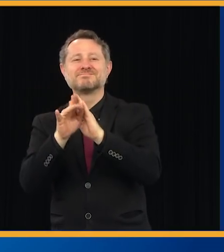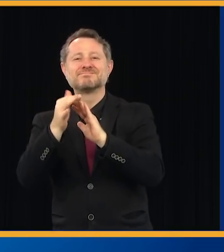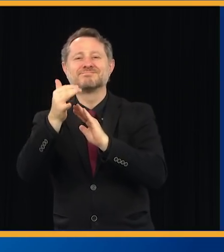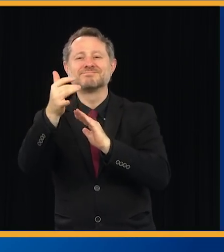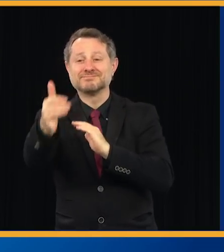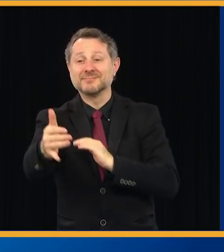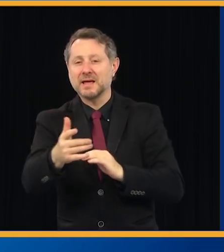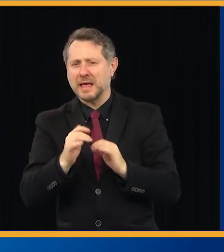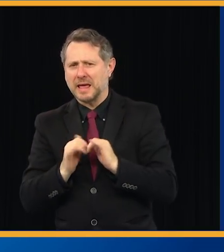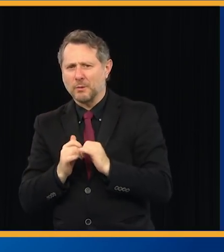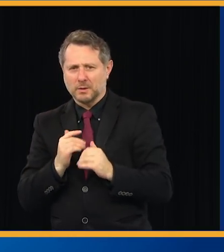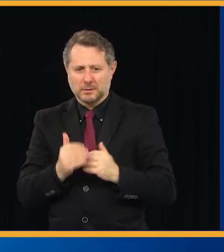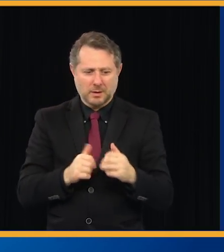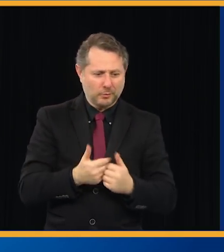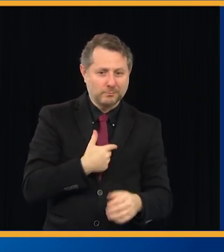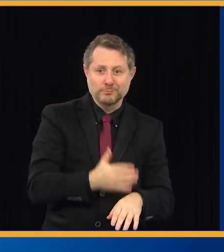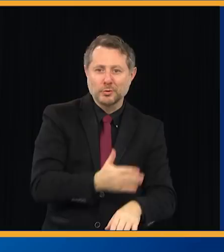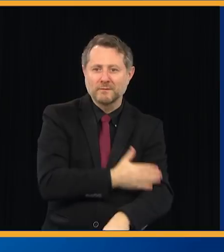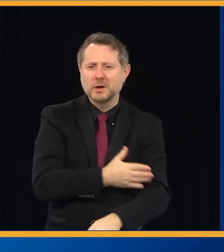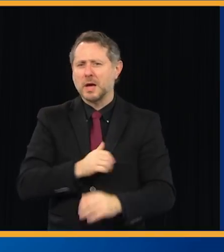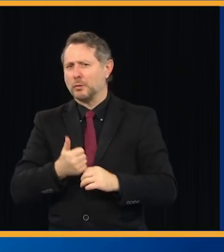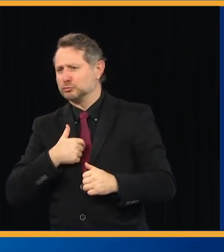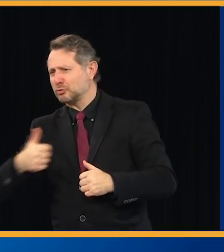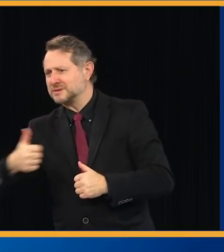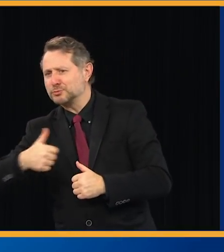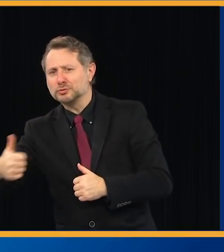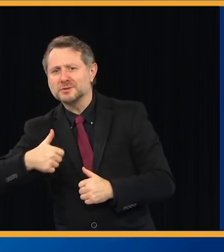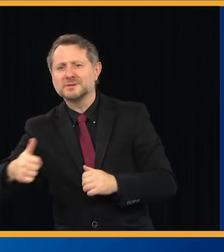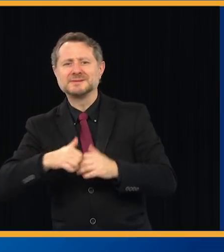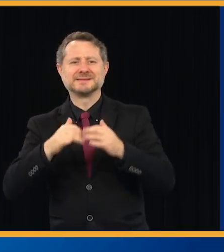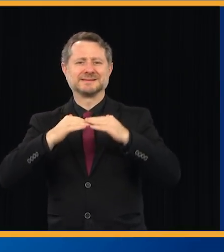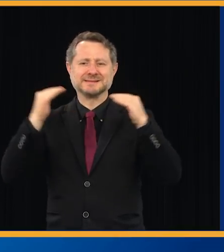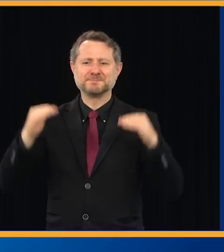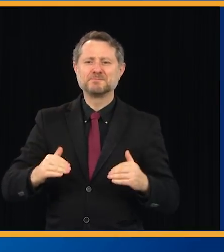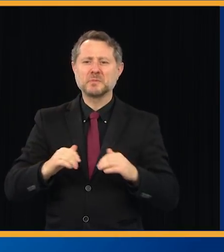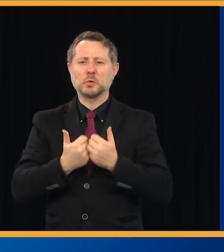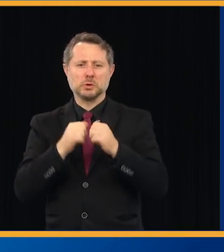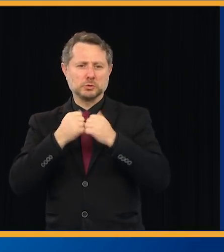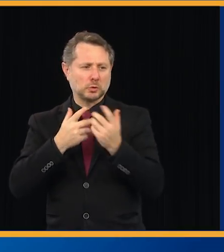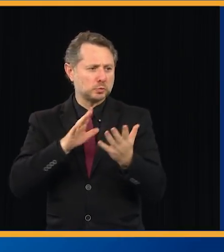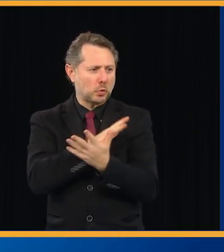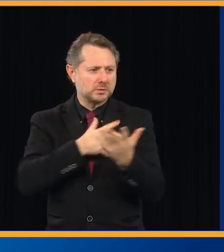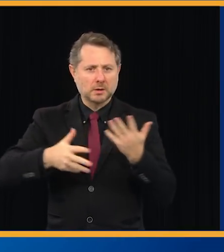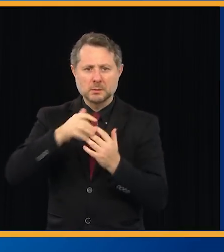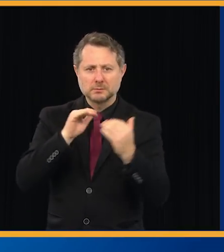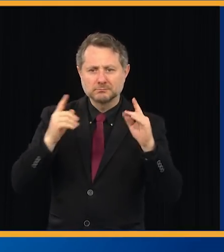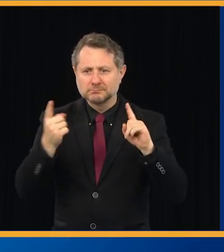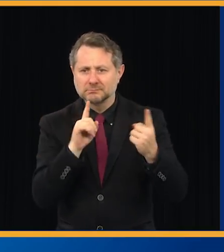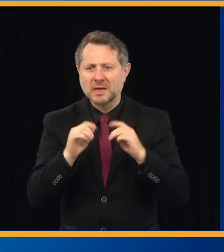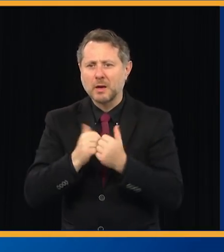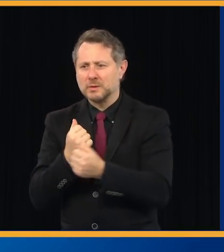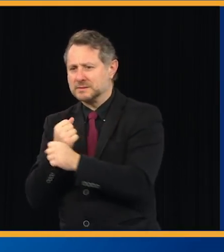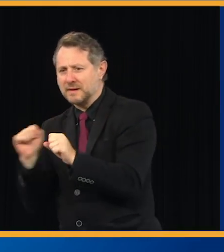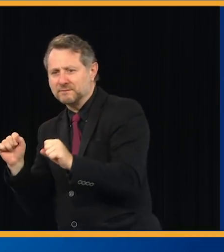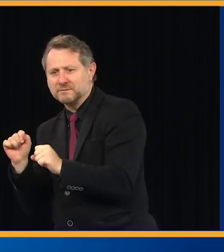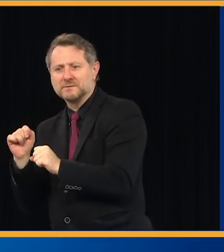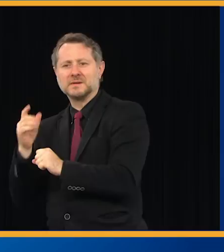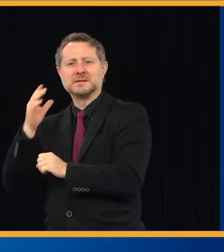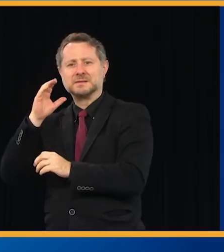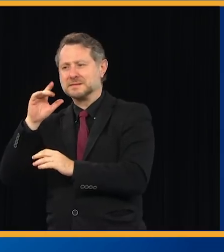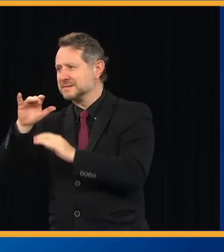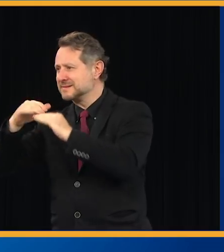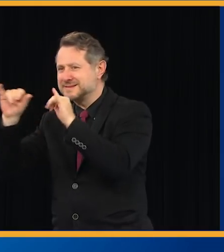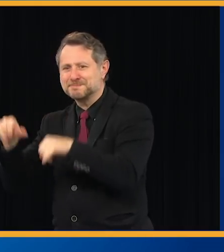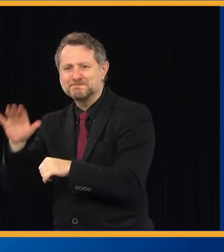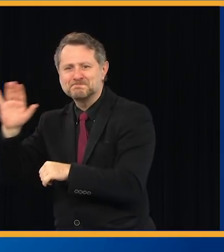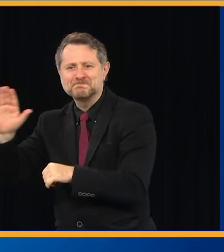better transportation system? How do we have more social equity in society, a better safety system, better housing, better economy, better education,